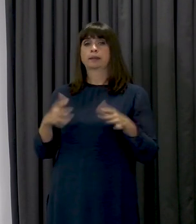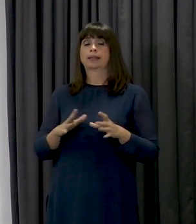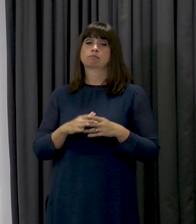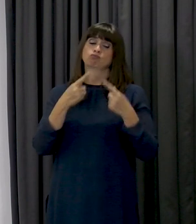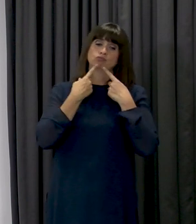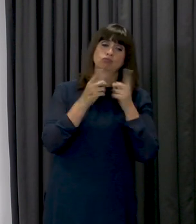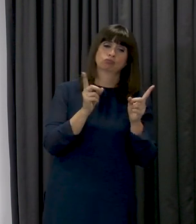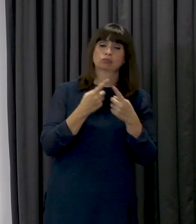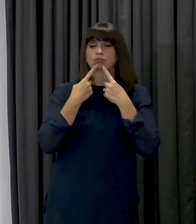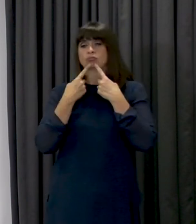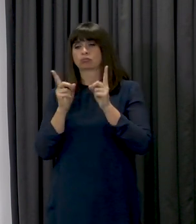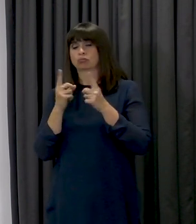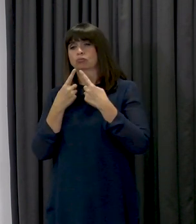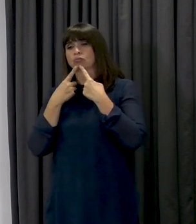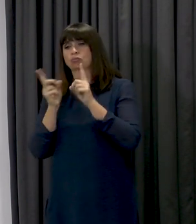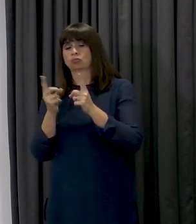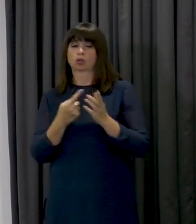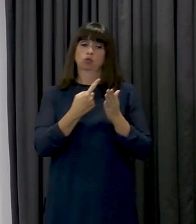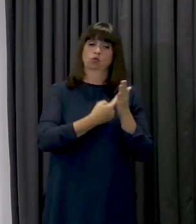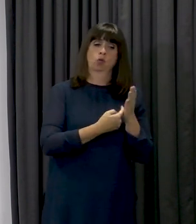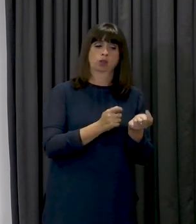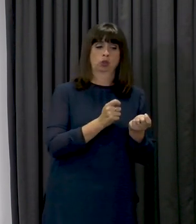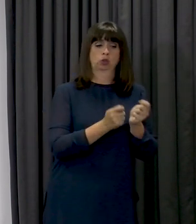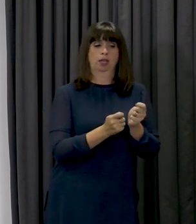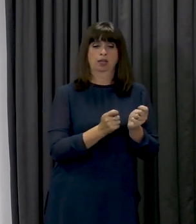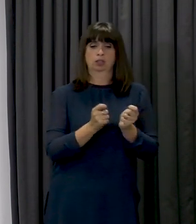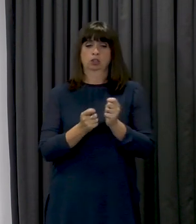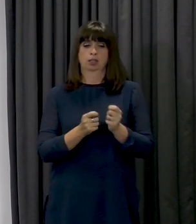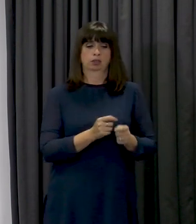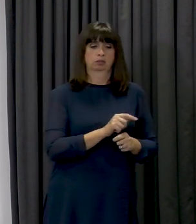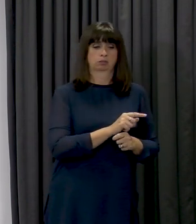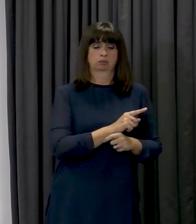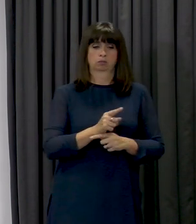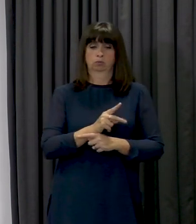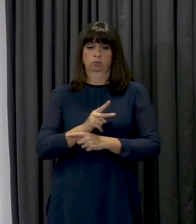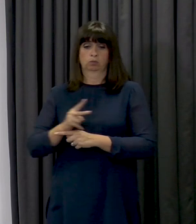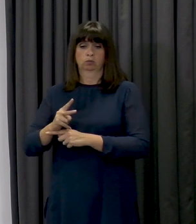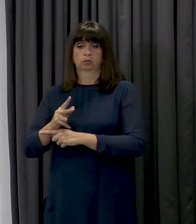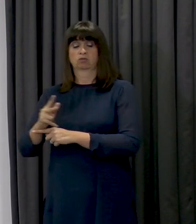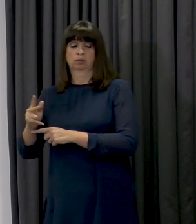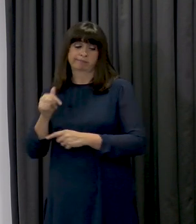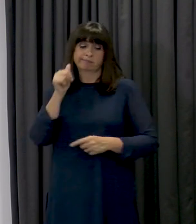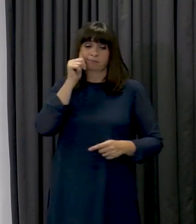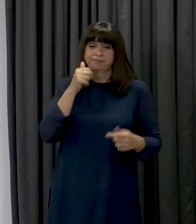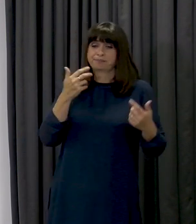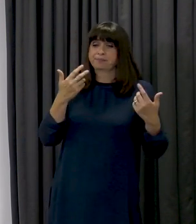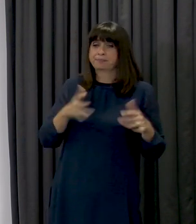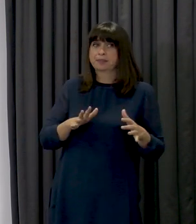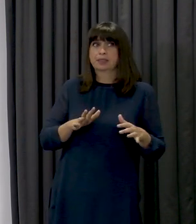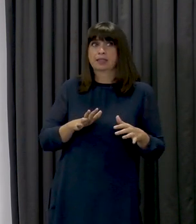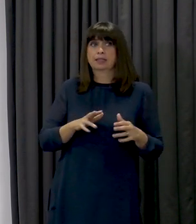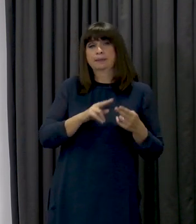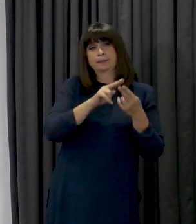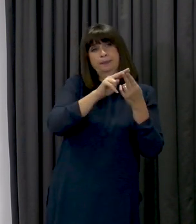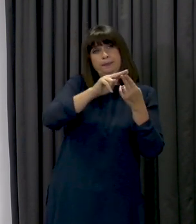the restrictions being changed. But obviously, here in Wrexham, we have had obviously the localised issues and the